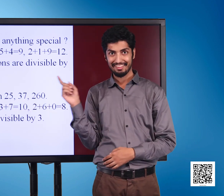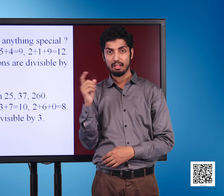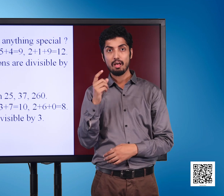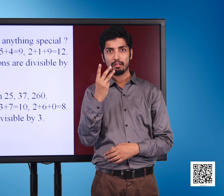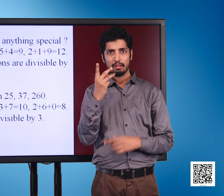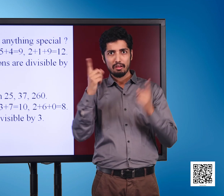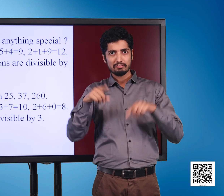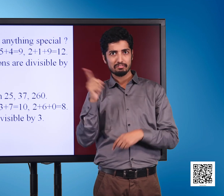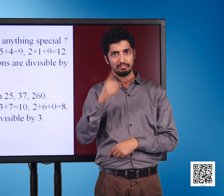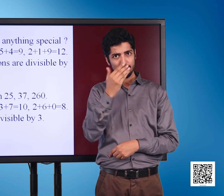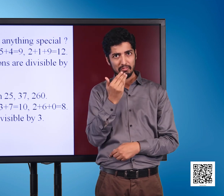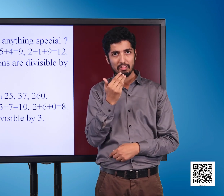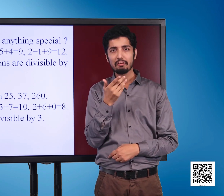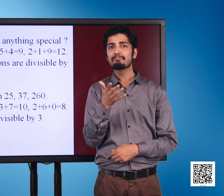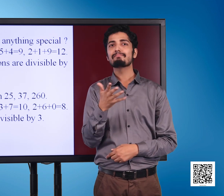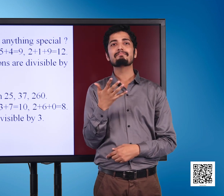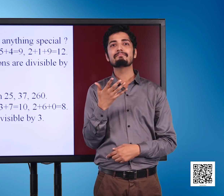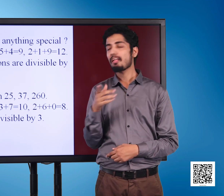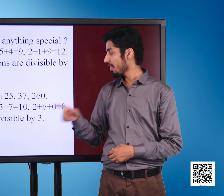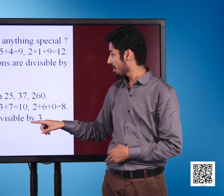These are not divisible by 3.